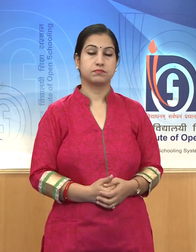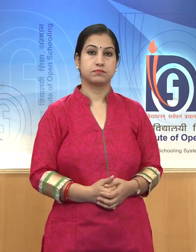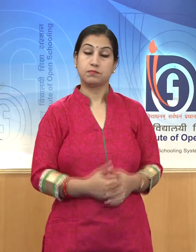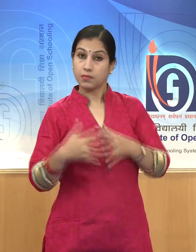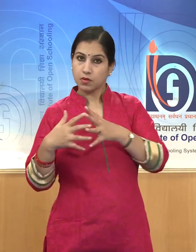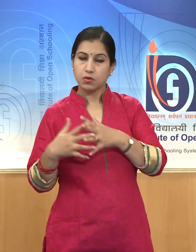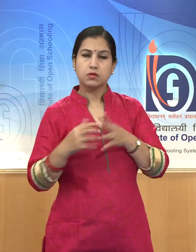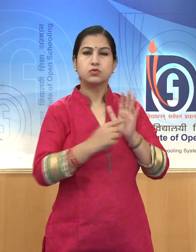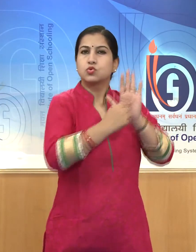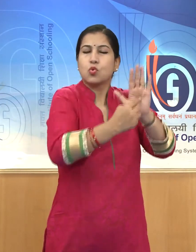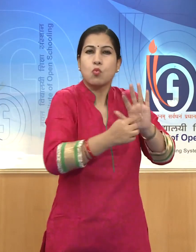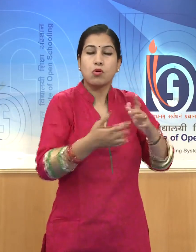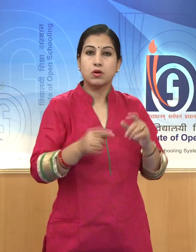Western influence